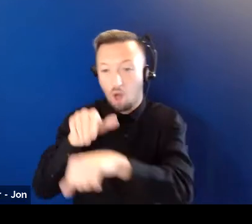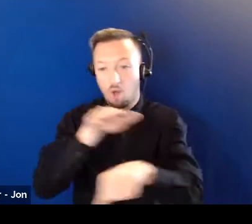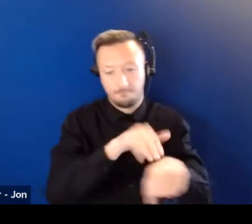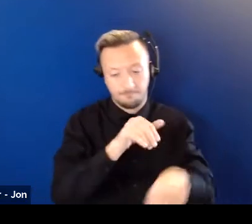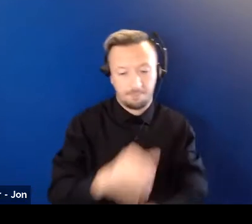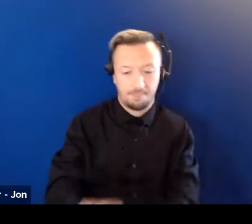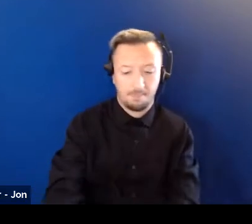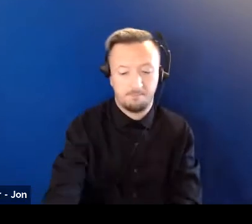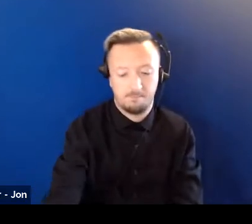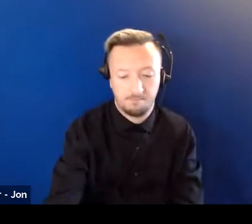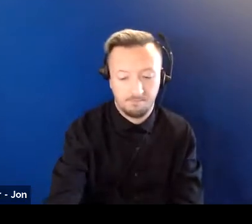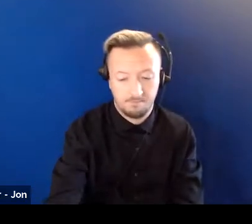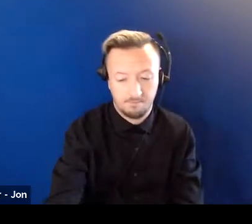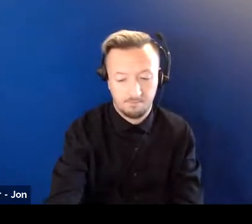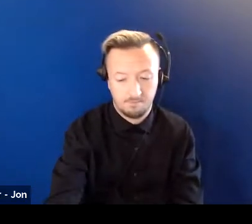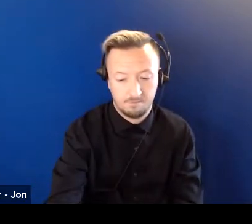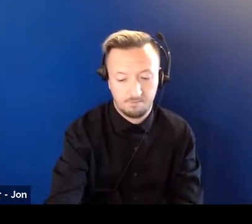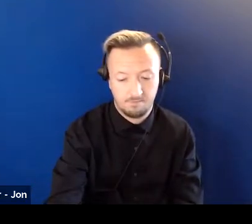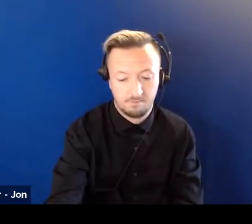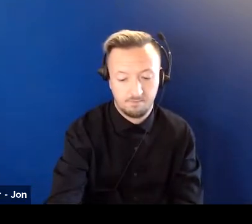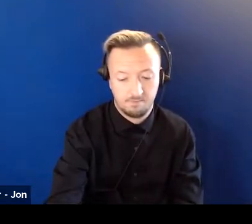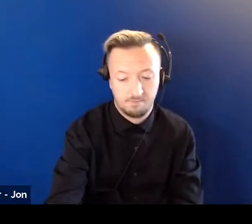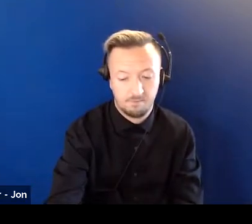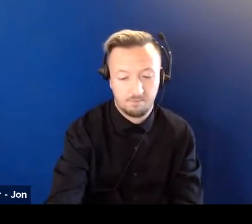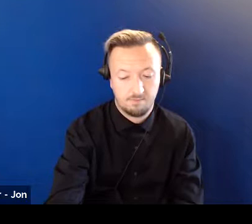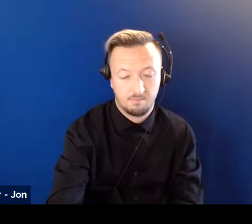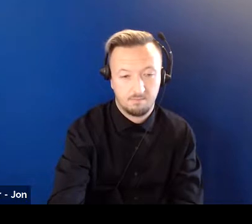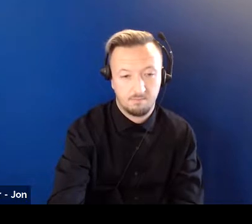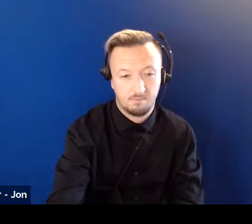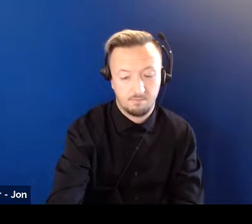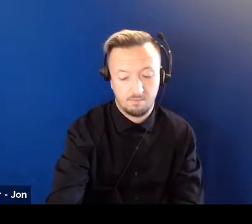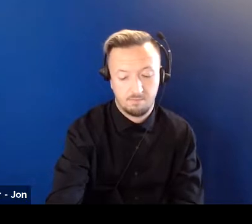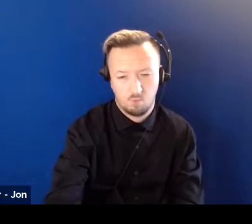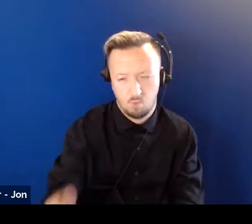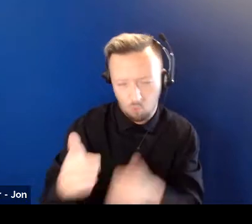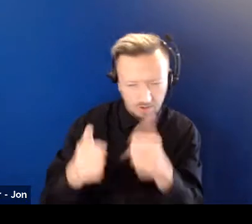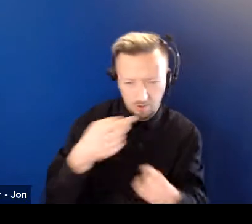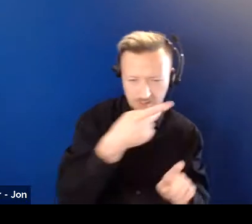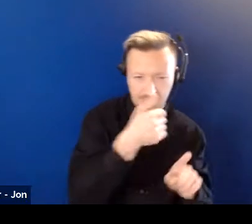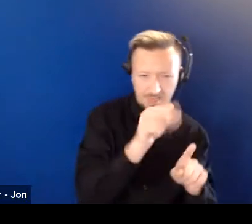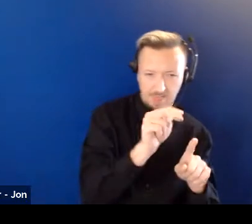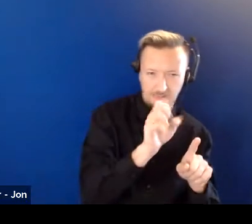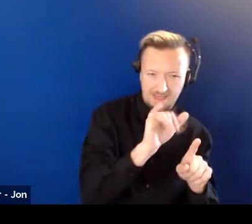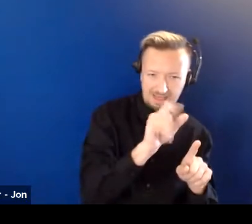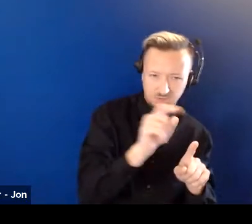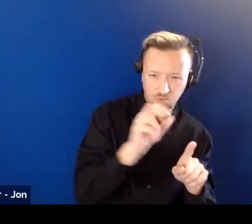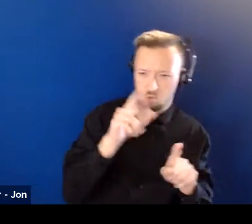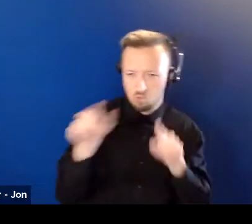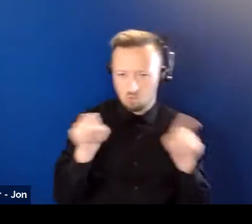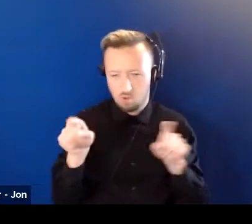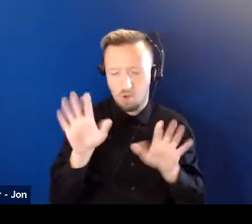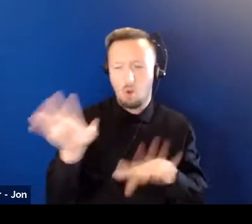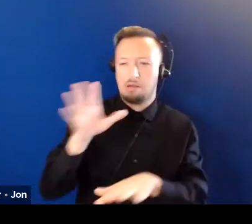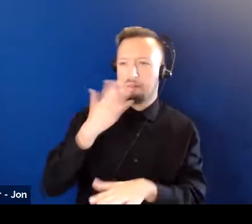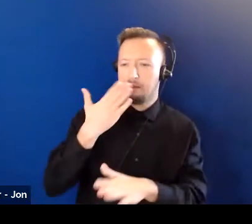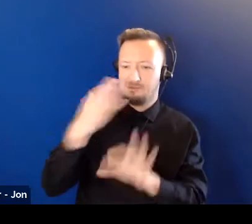about panelists? Are you talking about panelists? Thanks. thanks for that feedback. We'll work with you